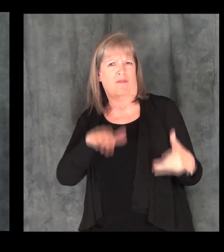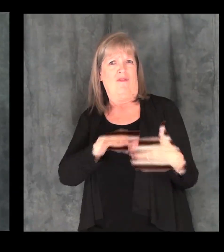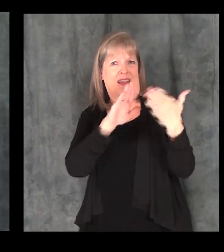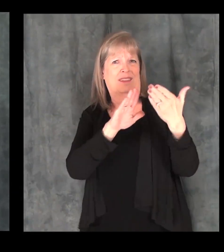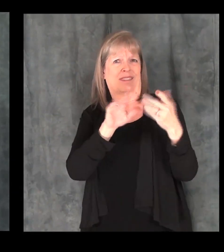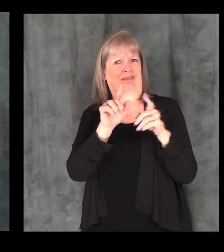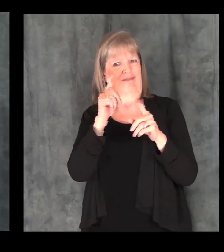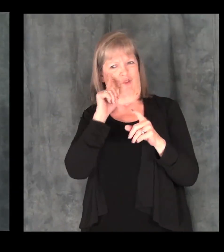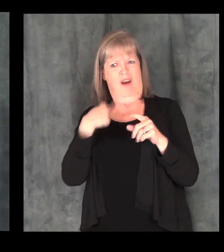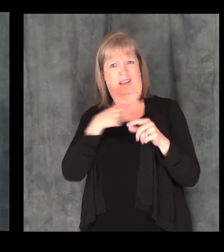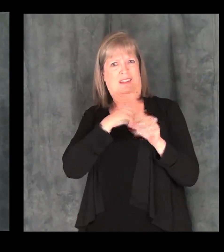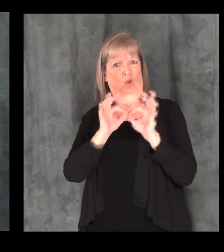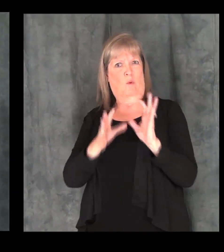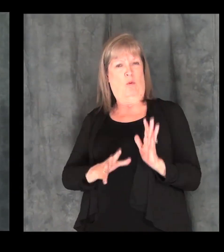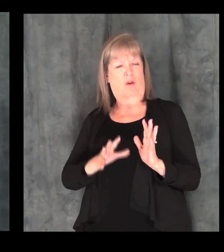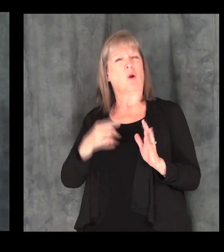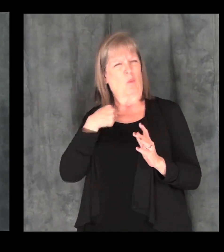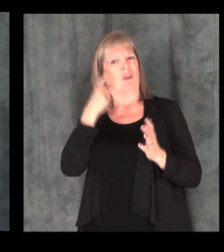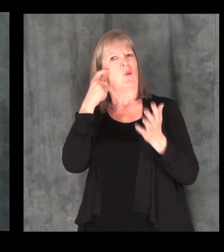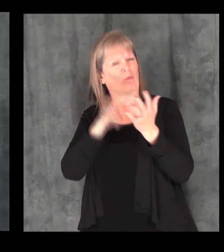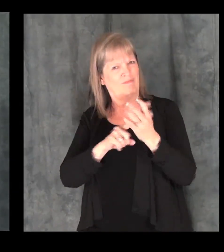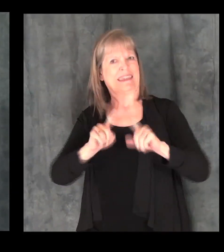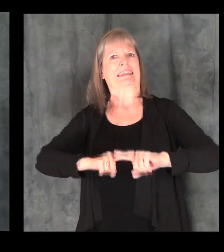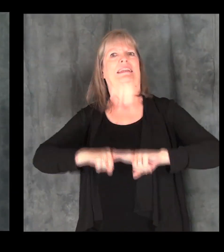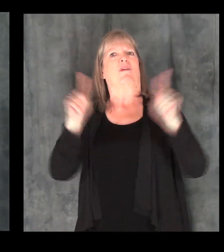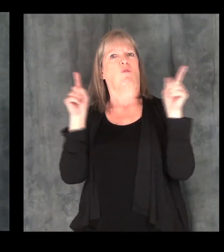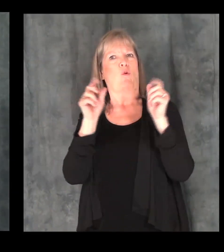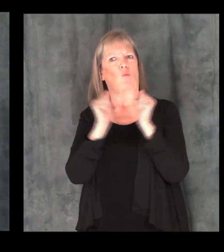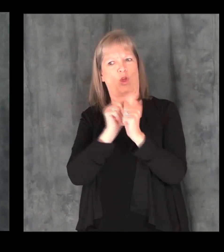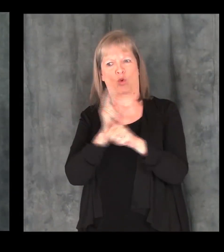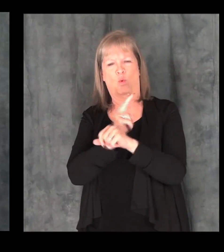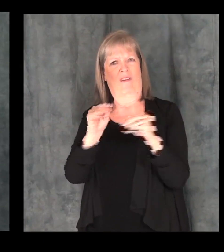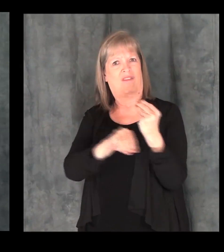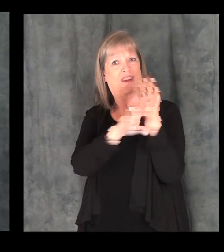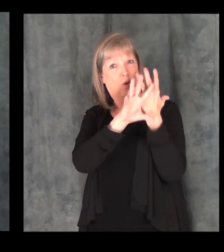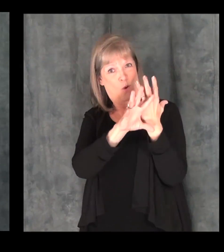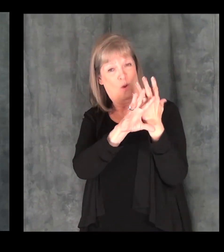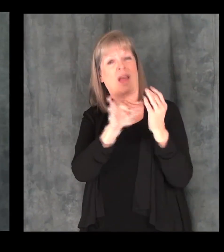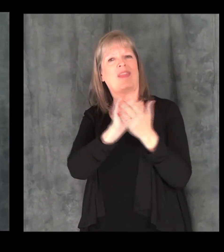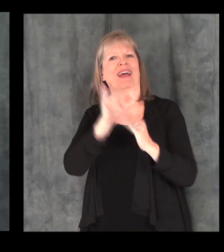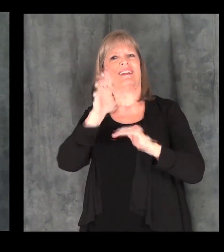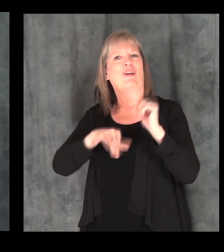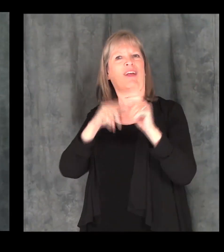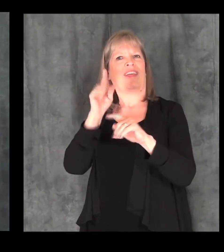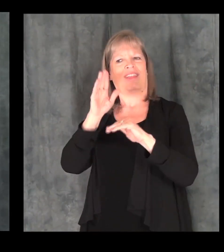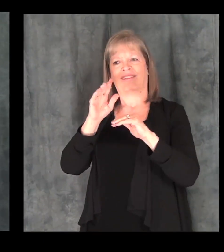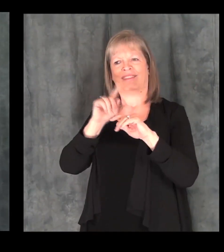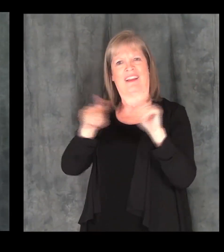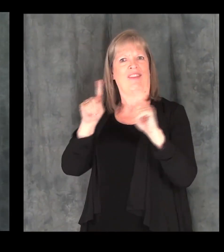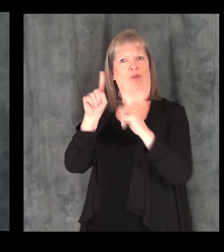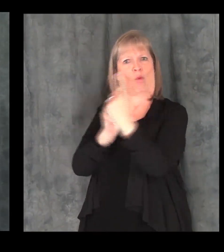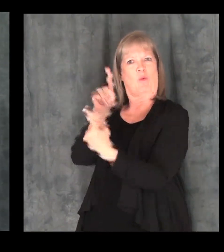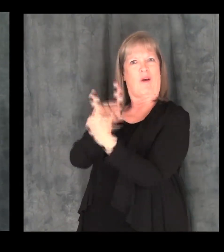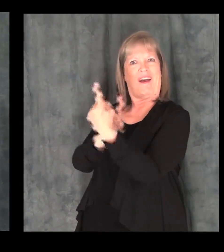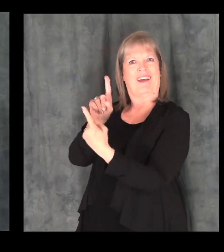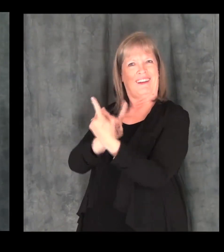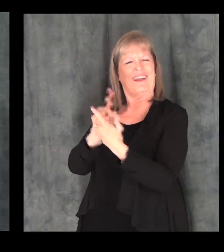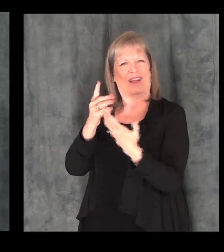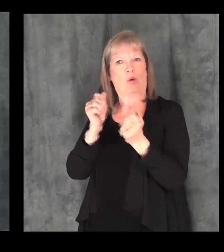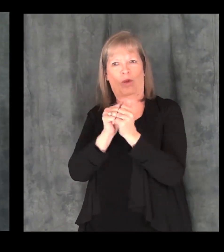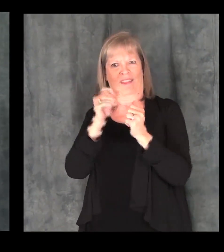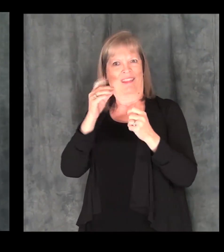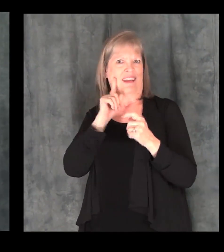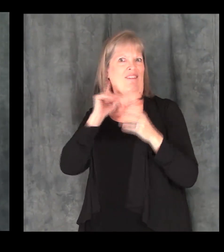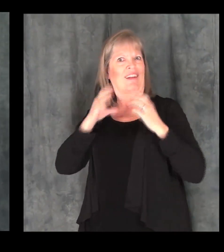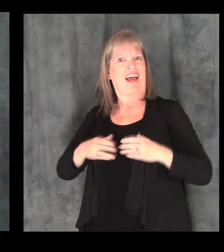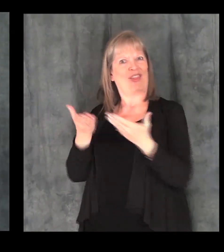we're working through a video medium and it's different from working face-to-face with a deaf client who's right there in the